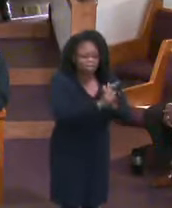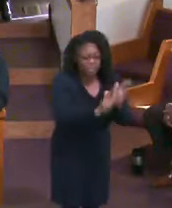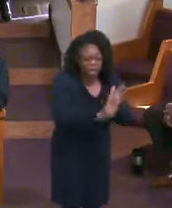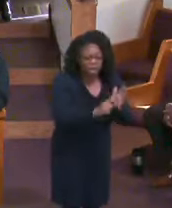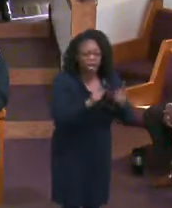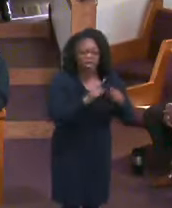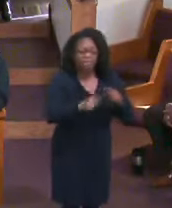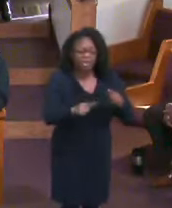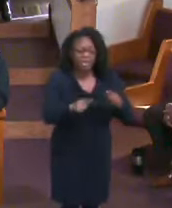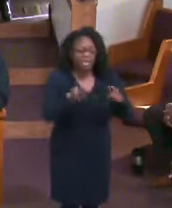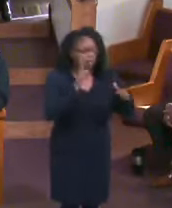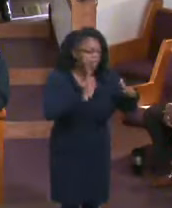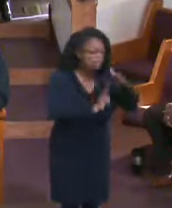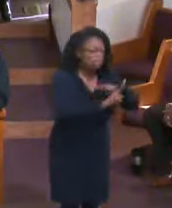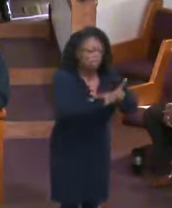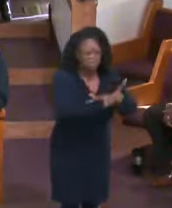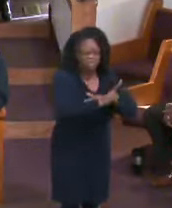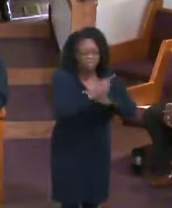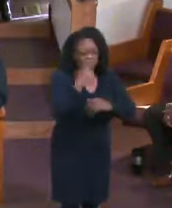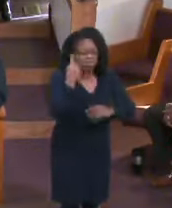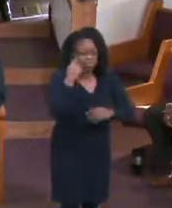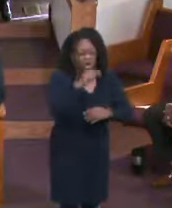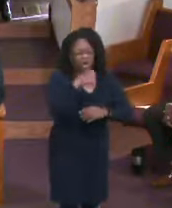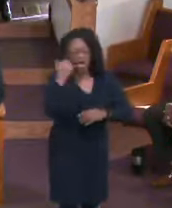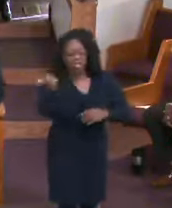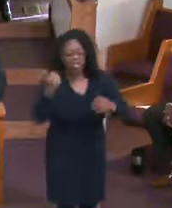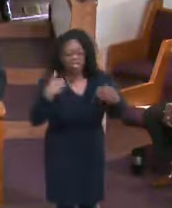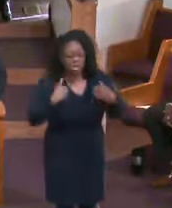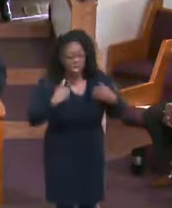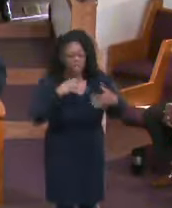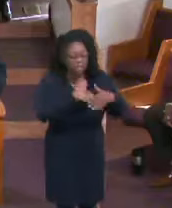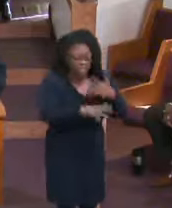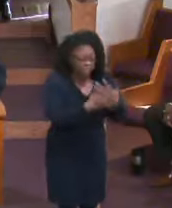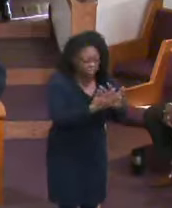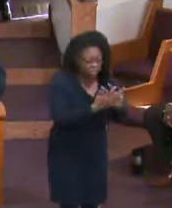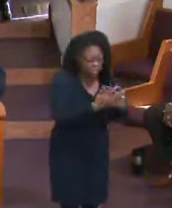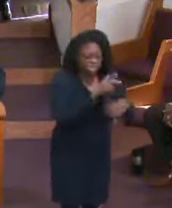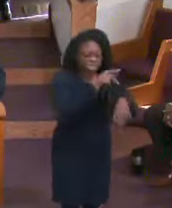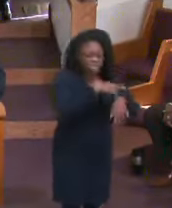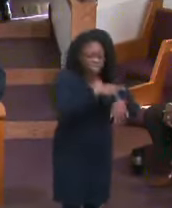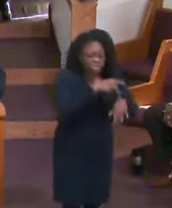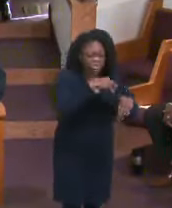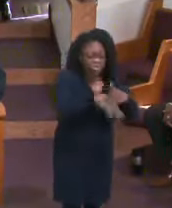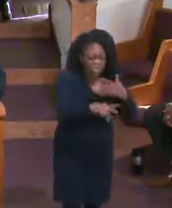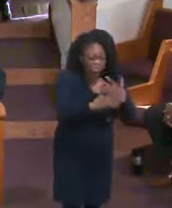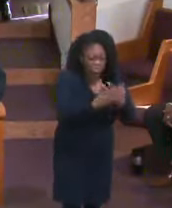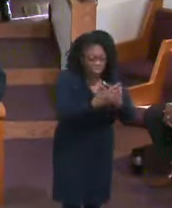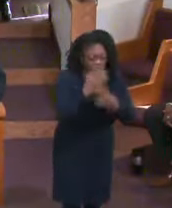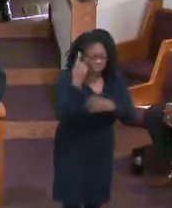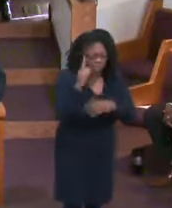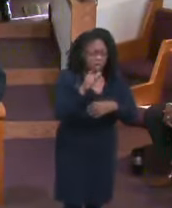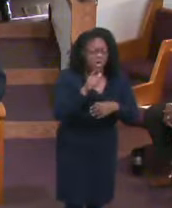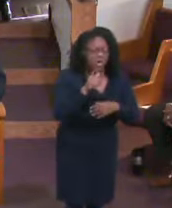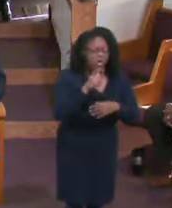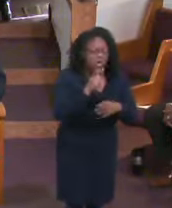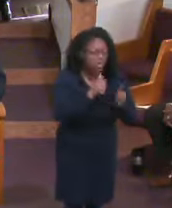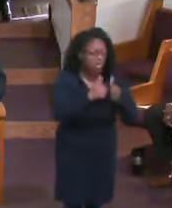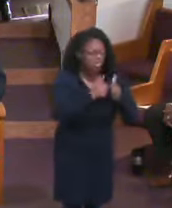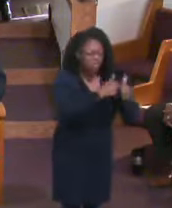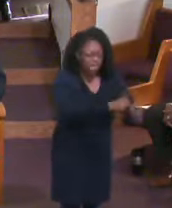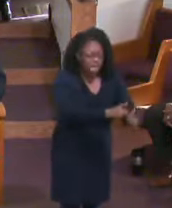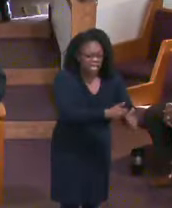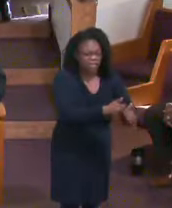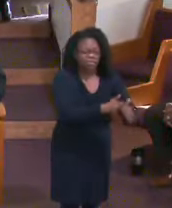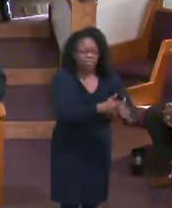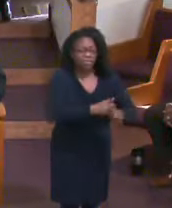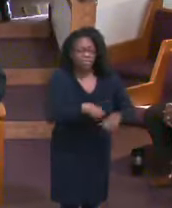was profitable for others to have them in prison. Peter is in prison for who he followed and what he stood for,